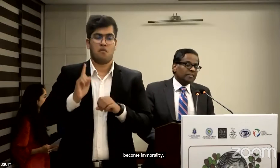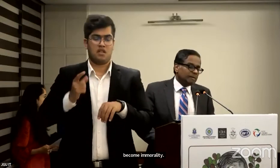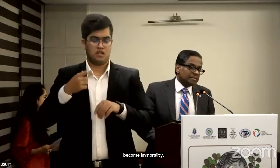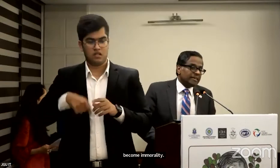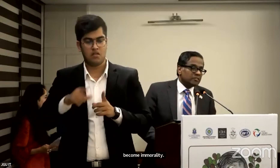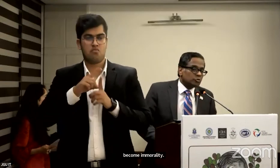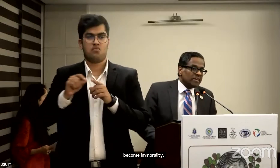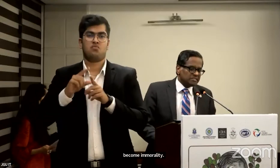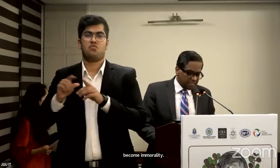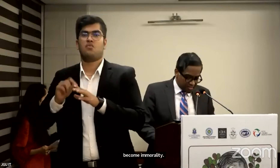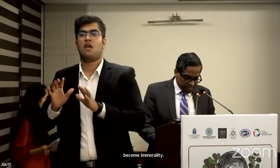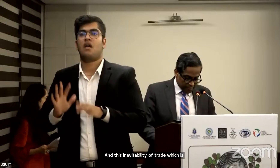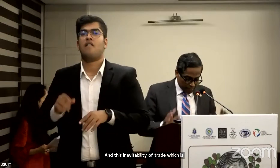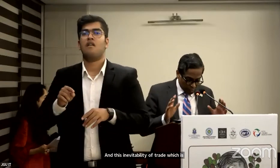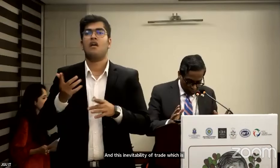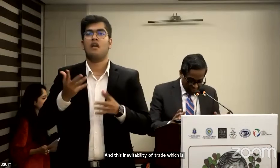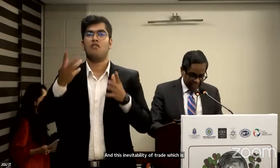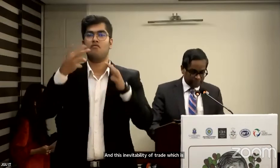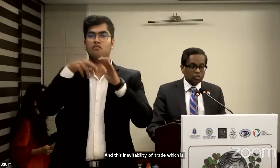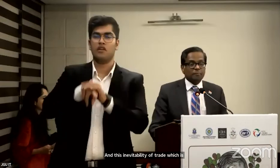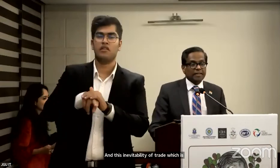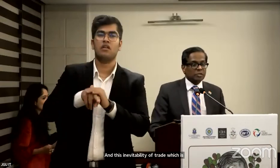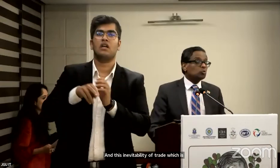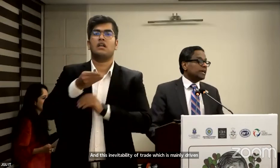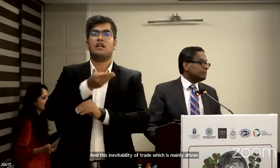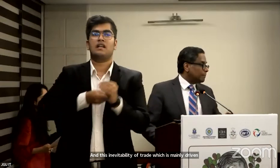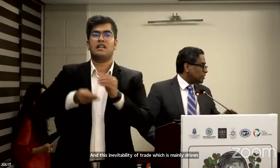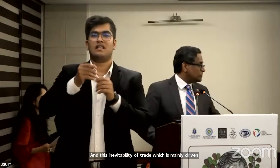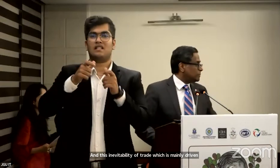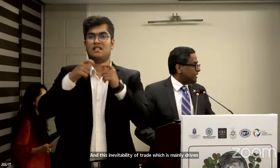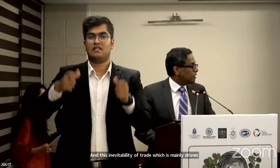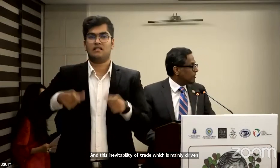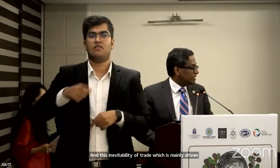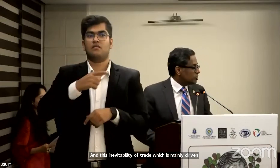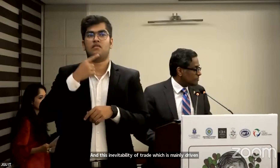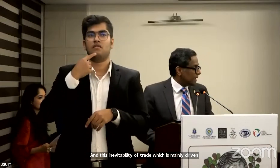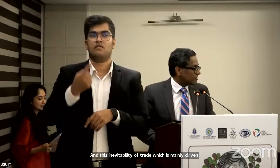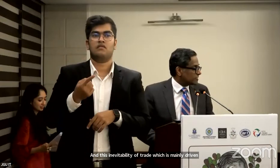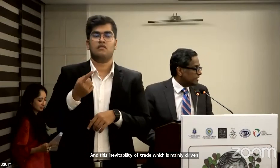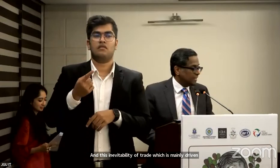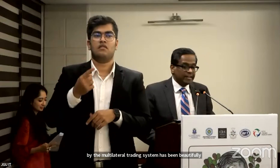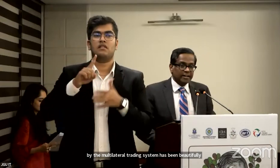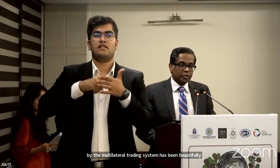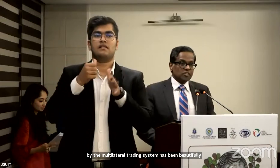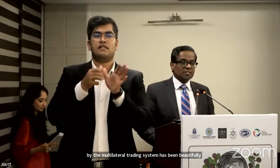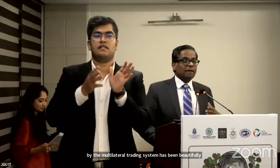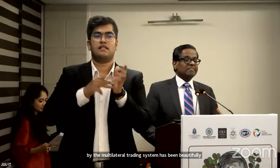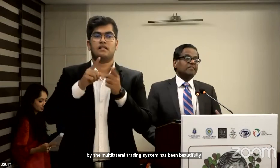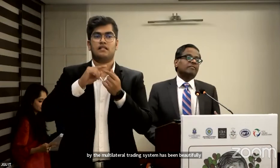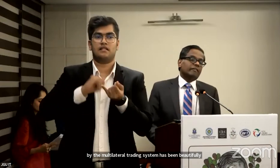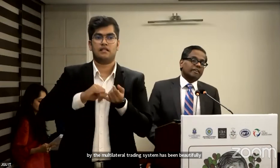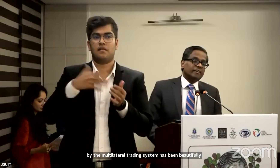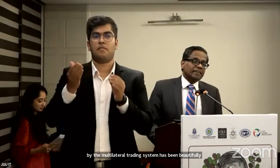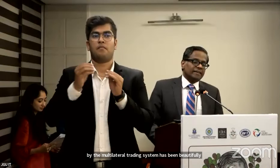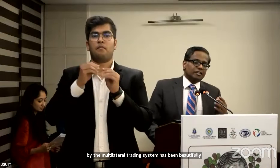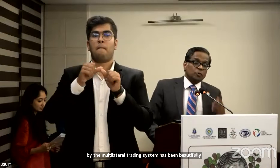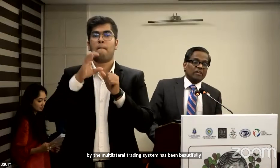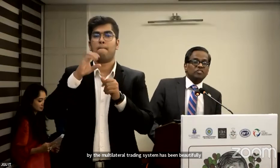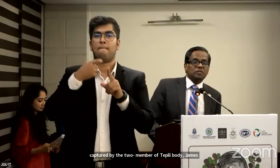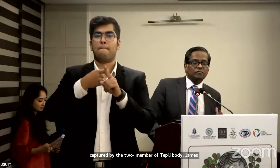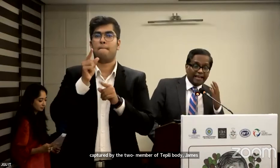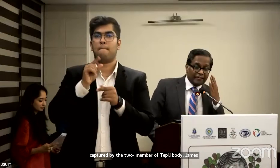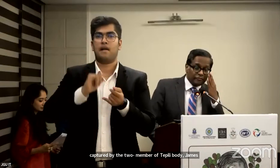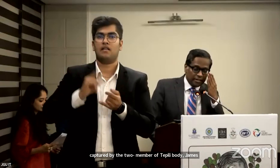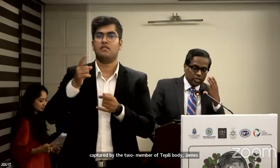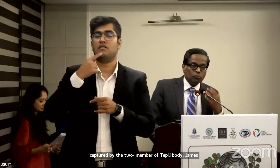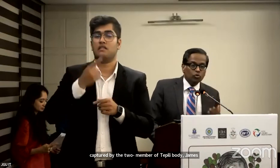driven by the multilateral trading system, has been beautifully captured by the two-time member of the appellate body, James Backus, using the bicycle theory, that the trade